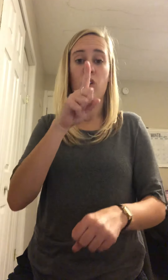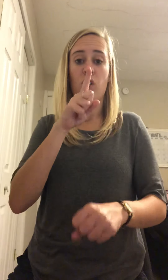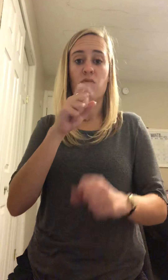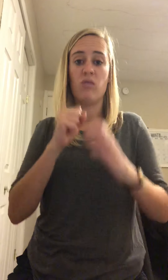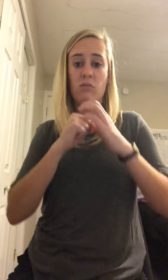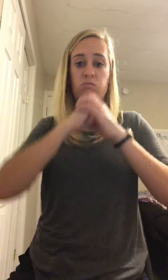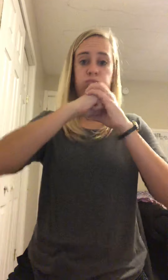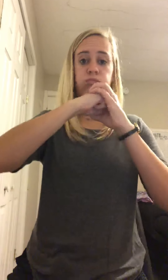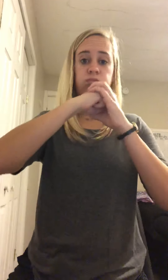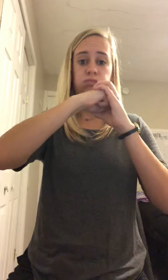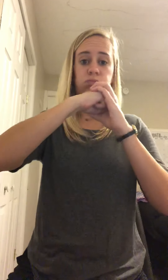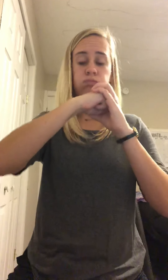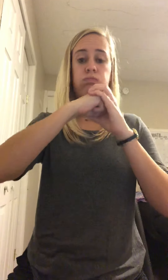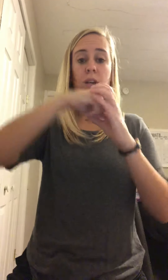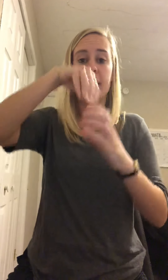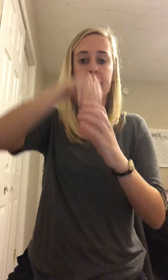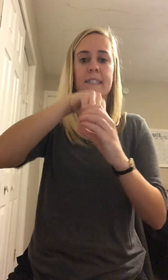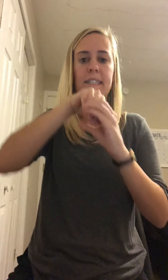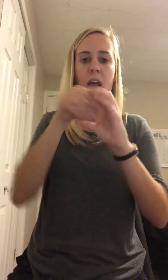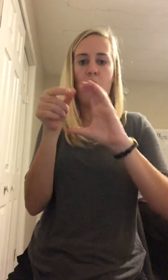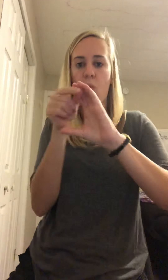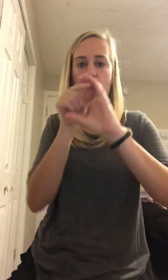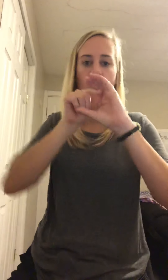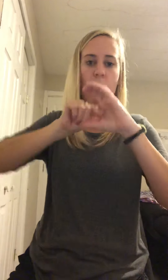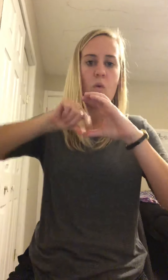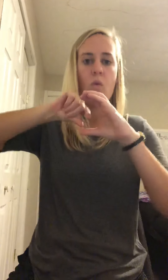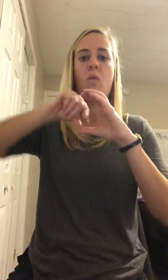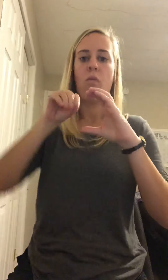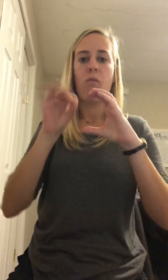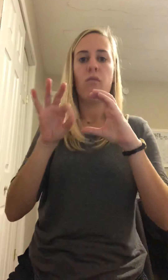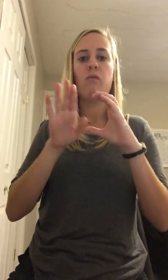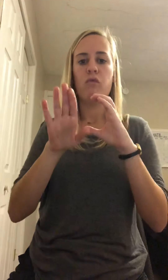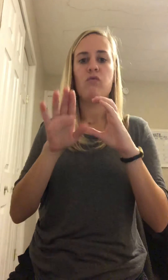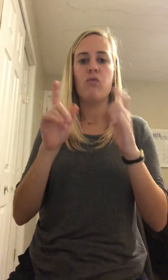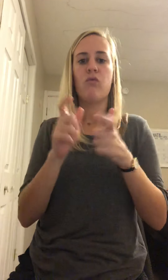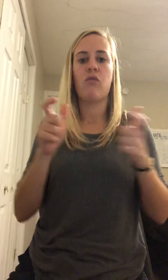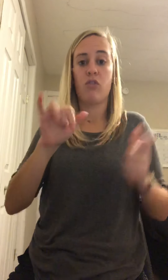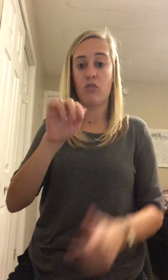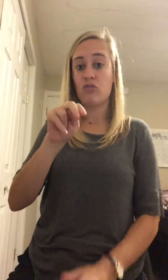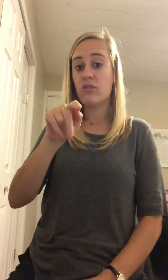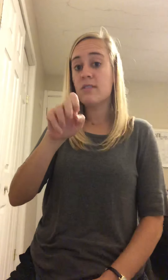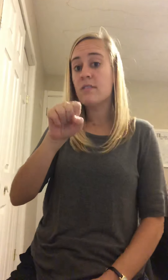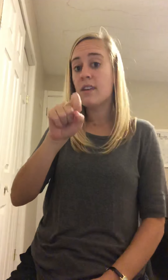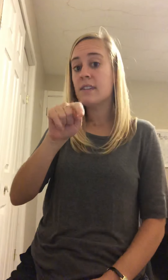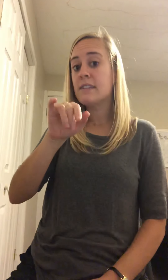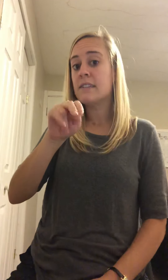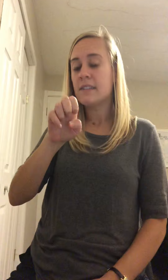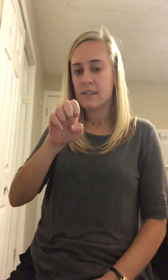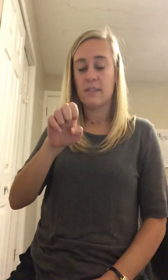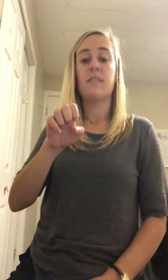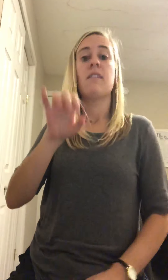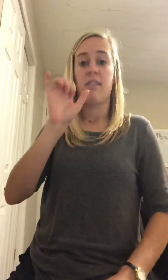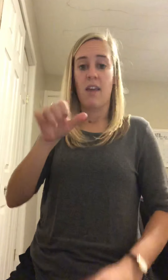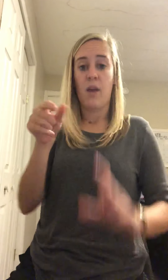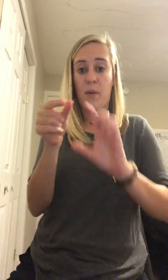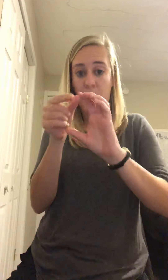intestine. Your large intestine is going to do a couple of things. Primarily, it's designed to reabsorb water from the components of